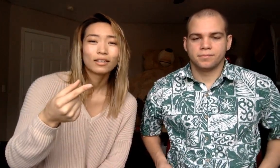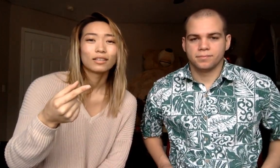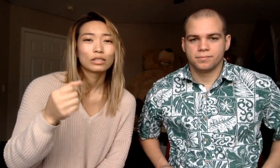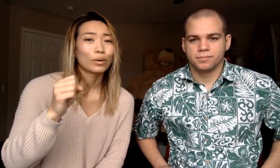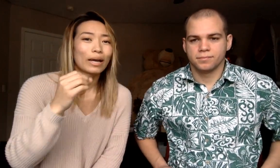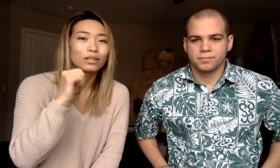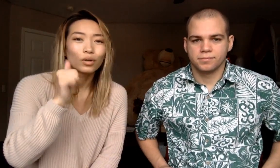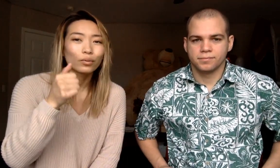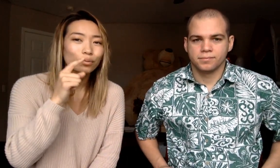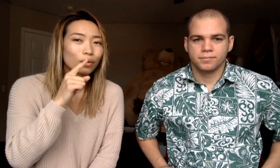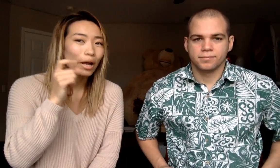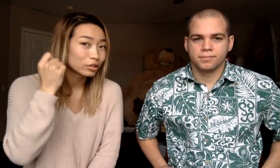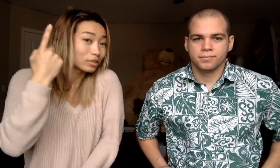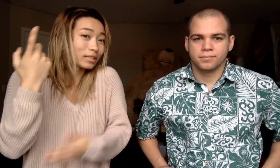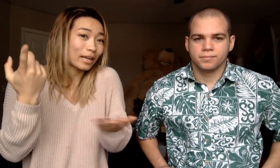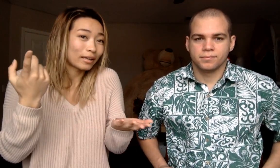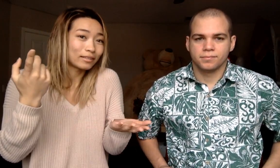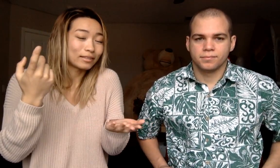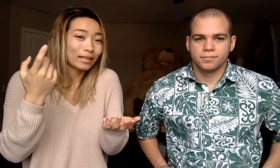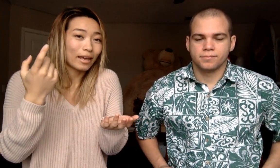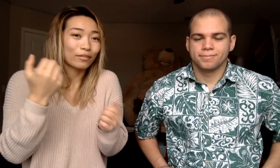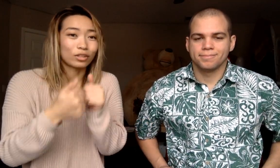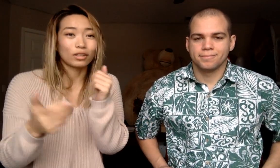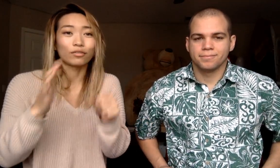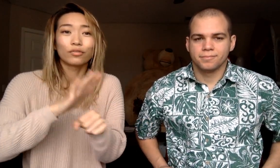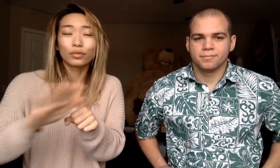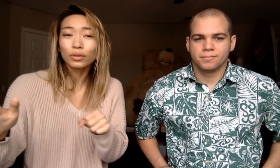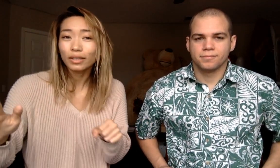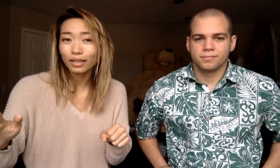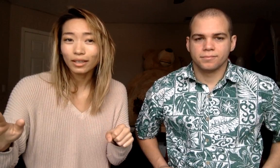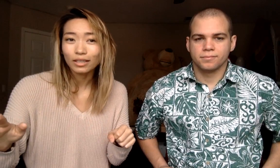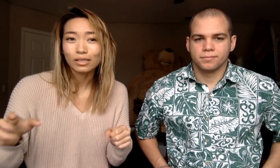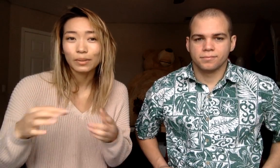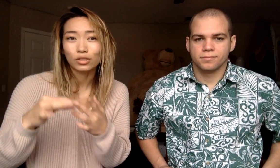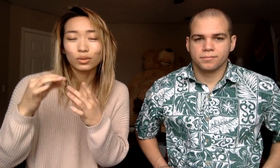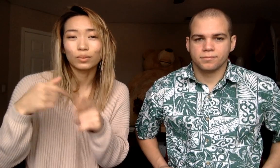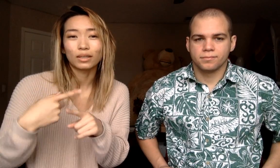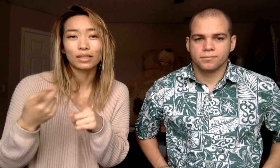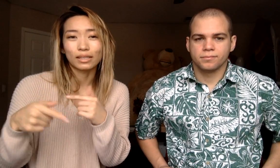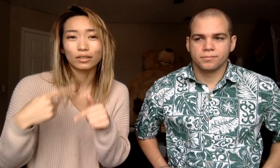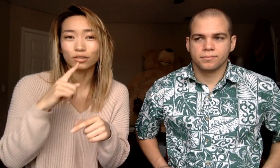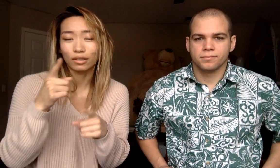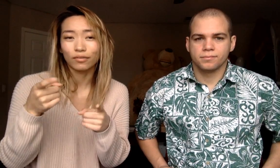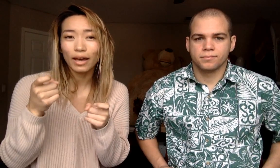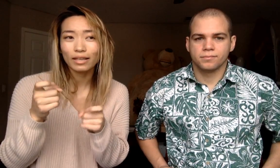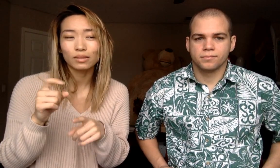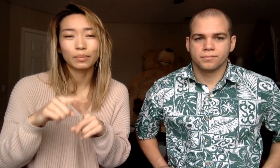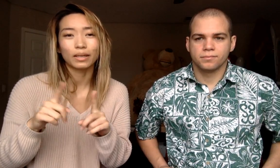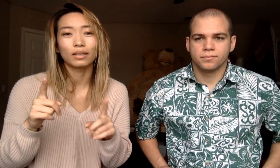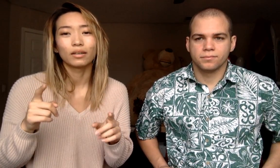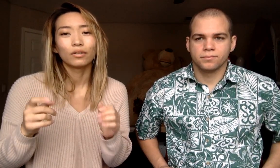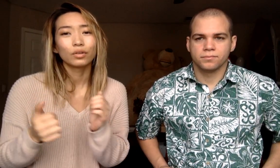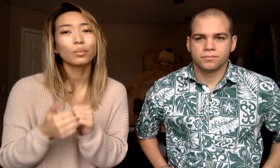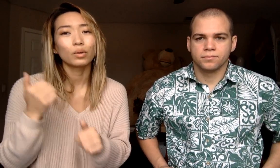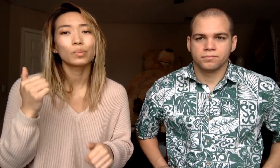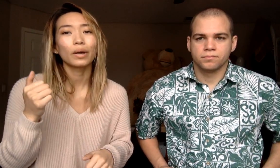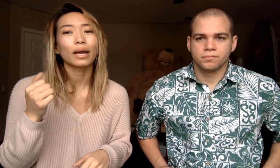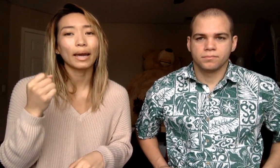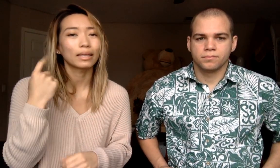So I don't understand everything fully, especially when they sign really fast, but for the most part, I can